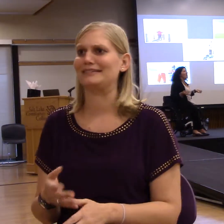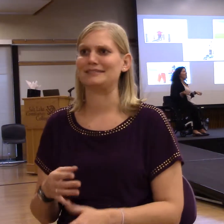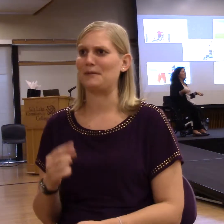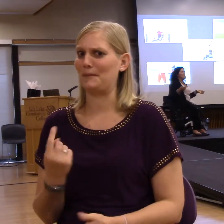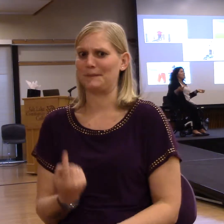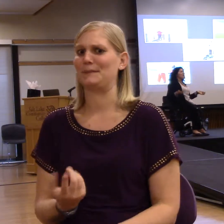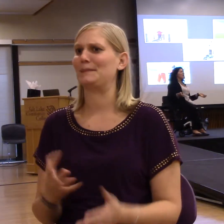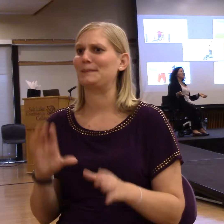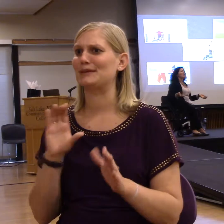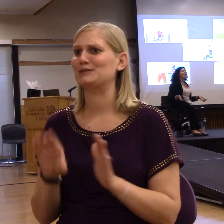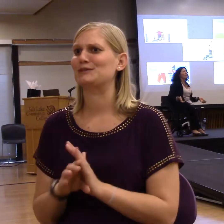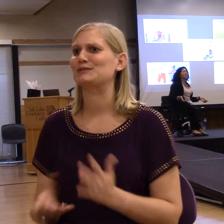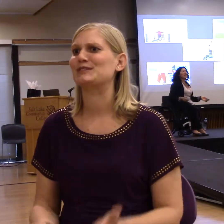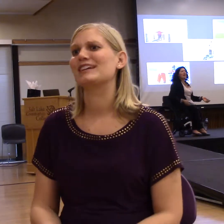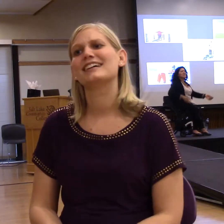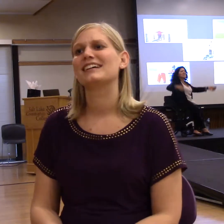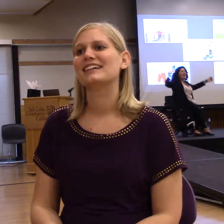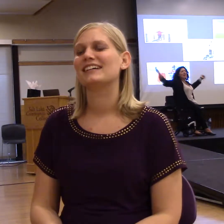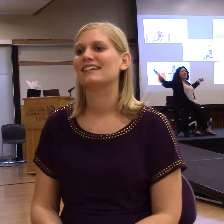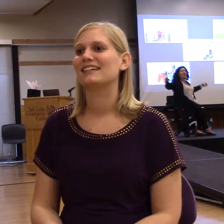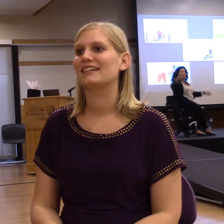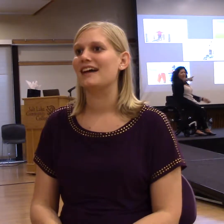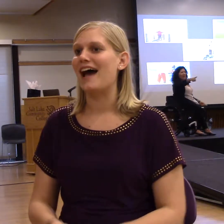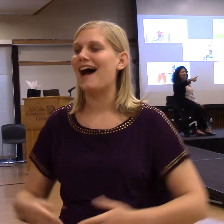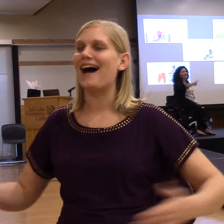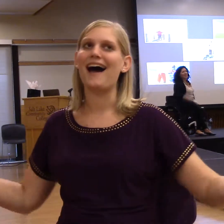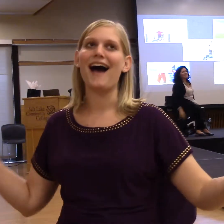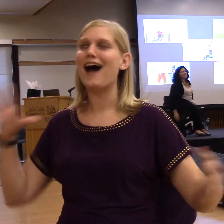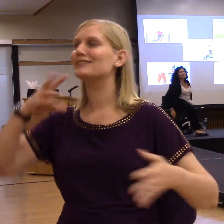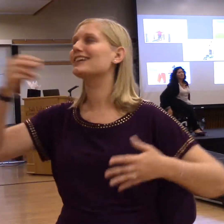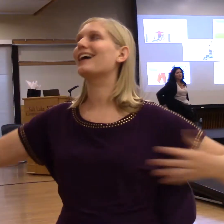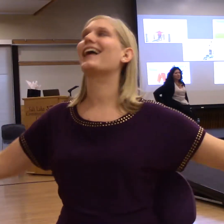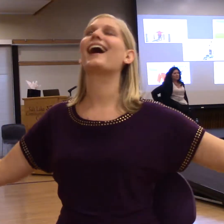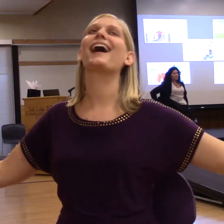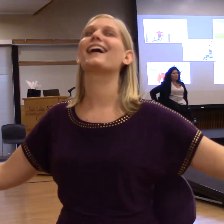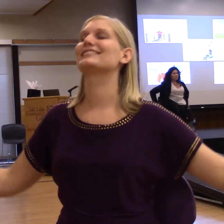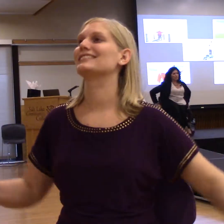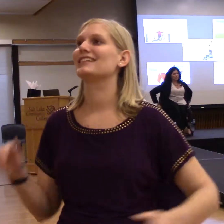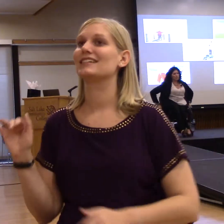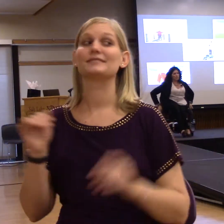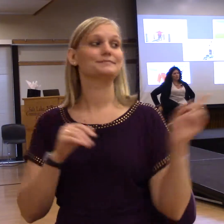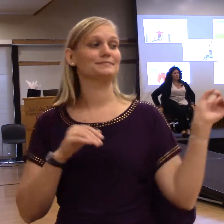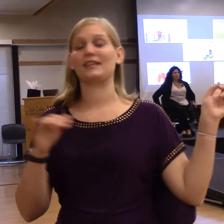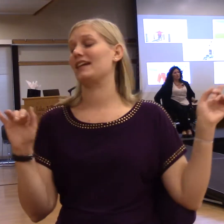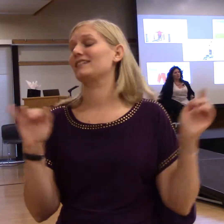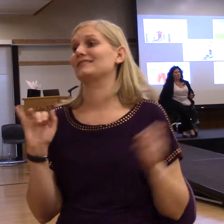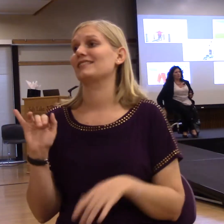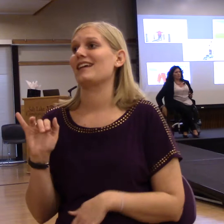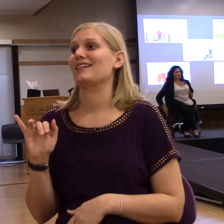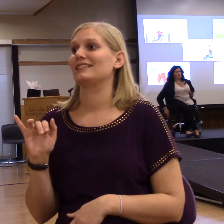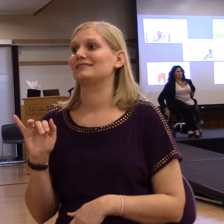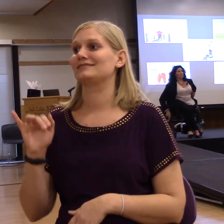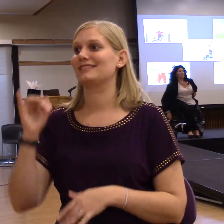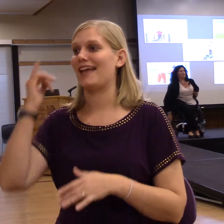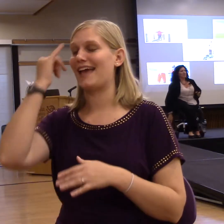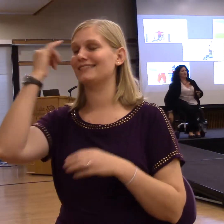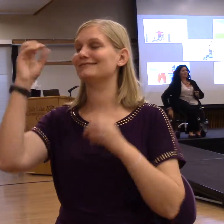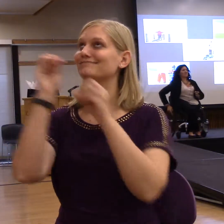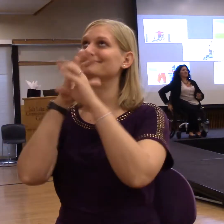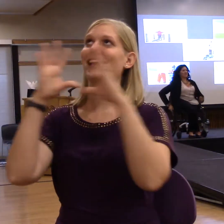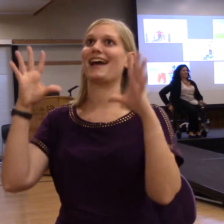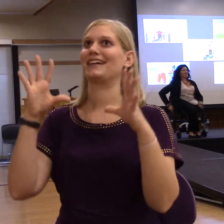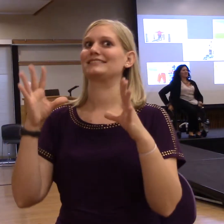this? The people alone, outside, arms out, yes? It's like this ideal that they're happy